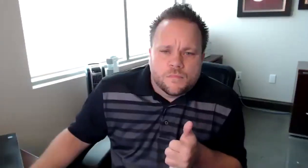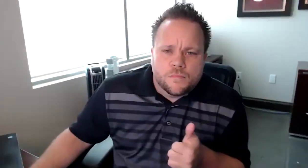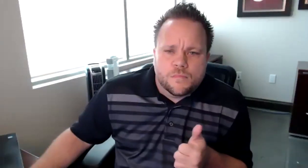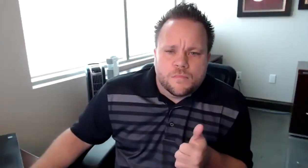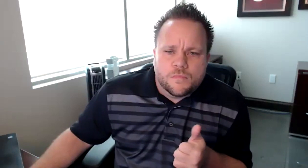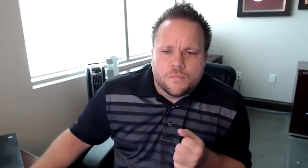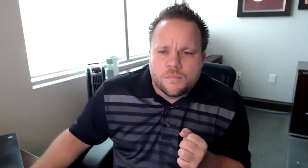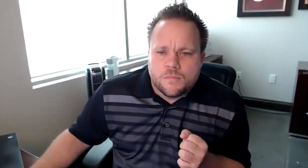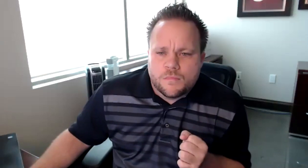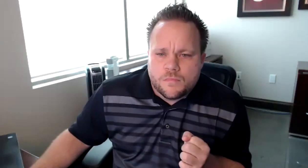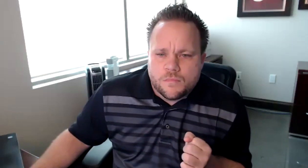Okay.